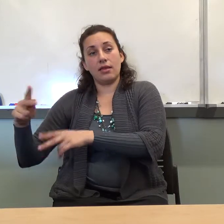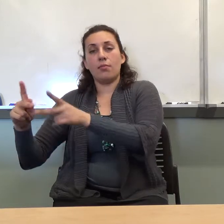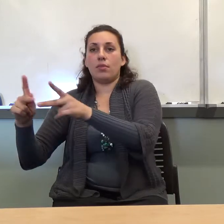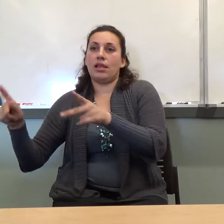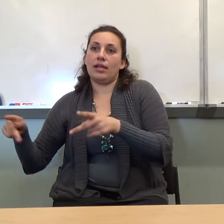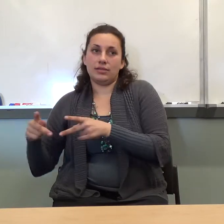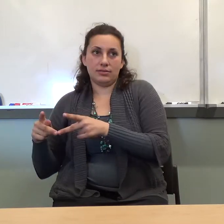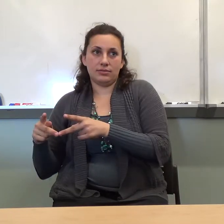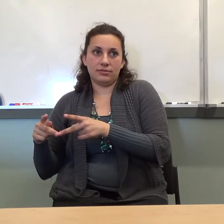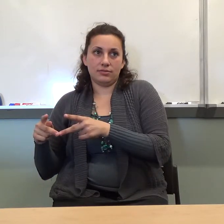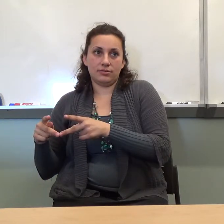like